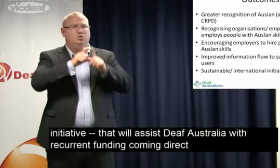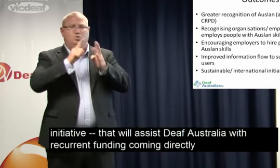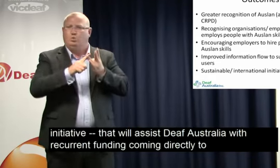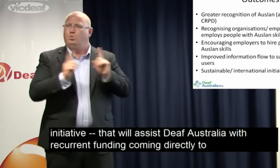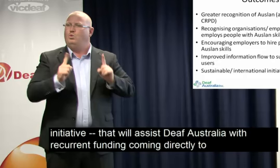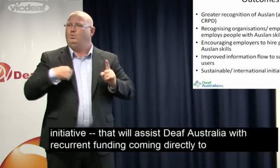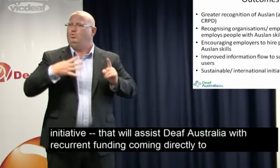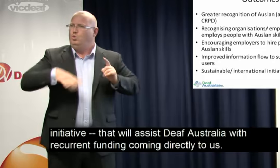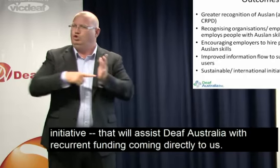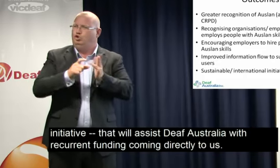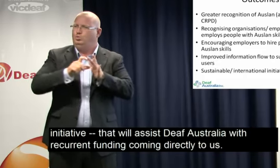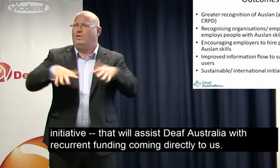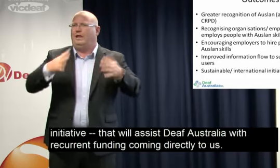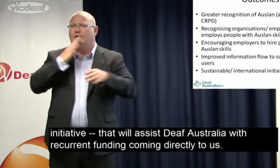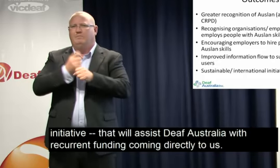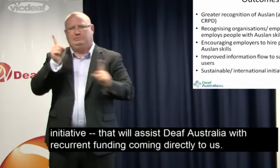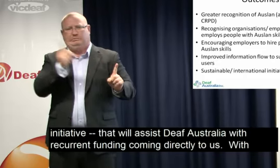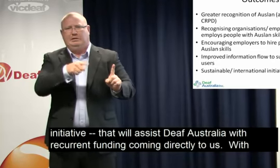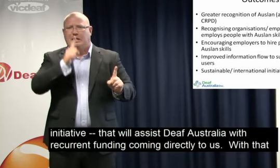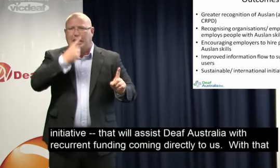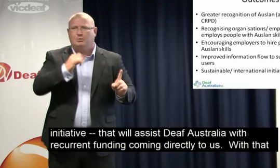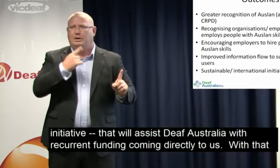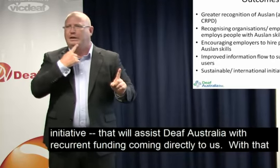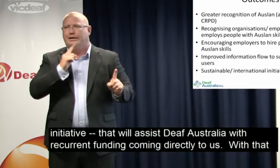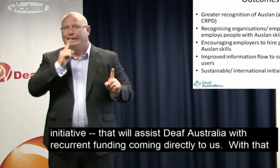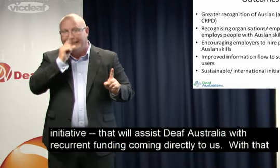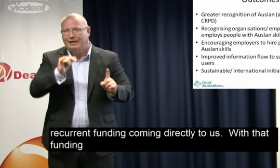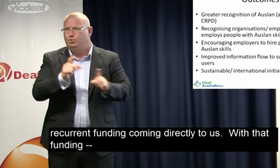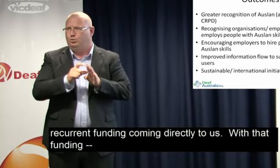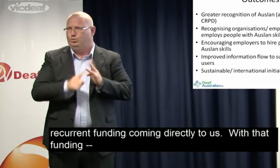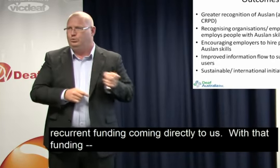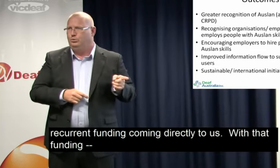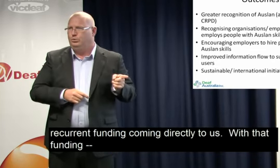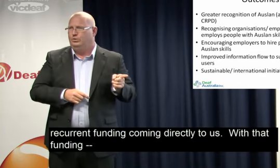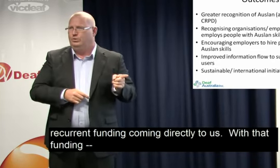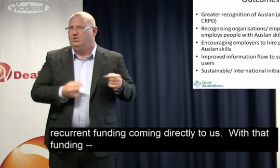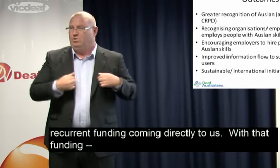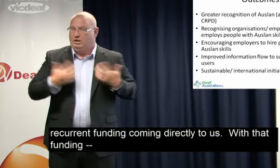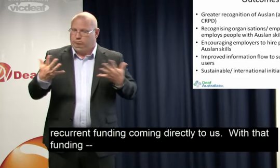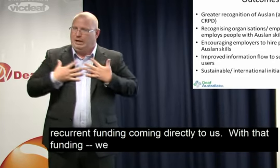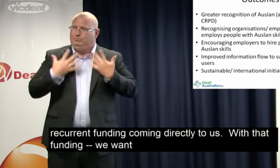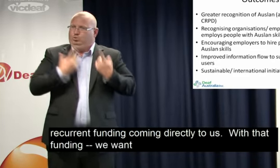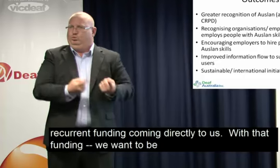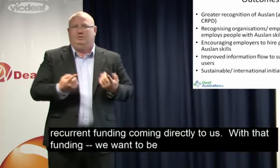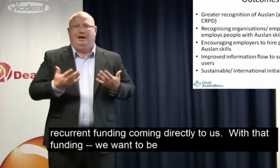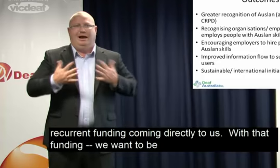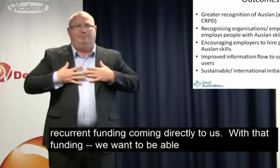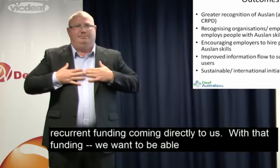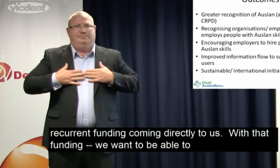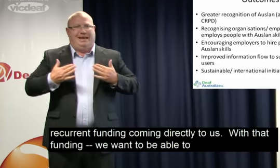And with that funding, it enables us to do what we want to do without the government dictating what we can or can't do, because we're relying on their funds.